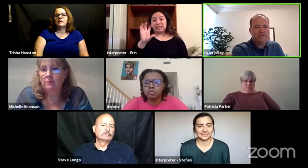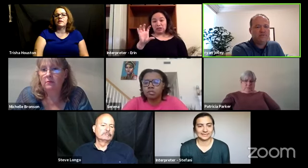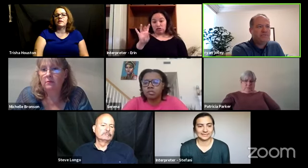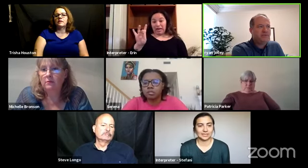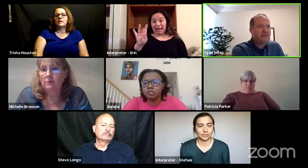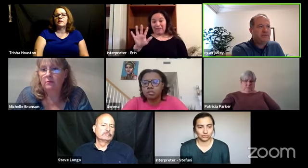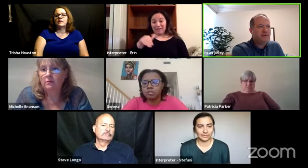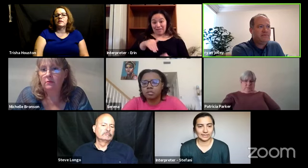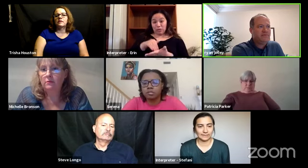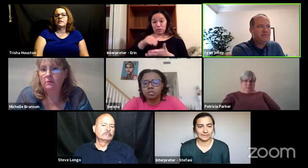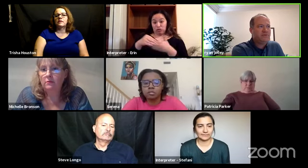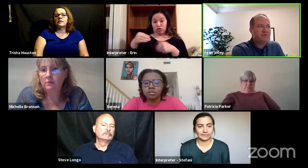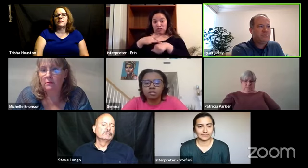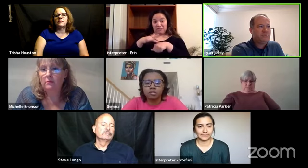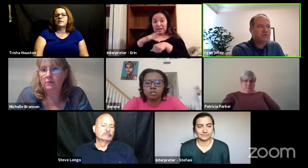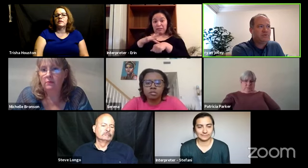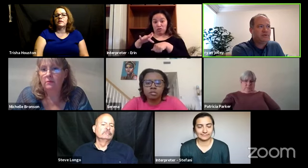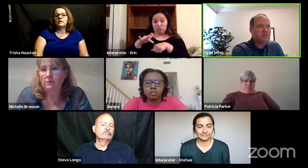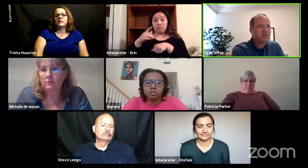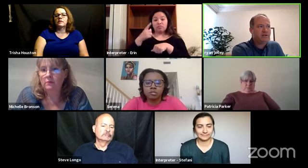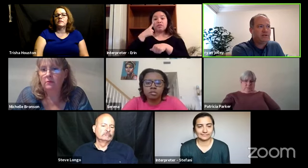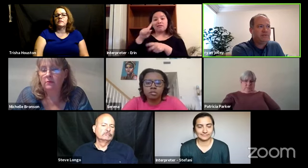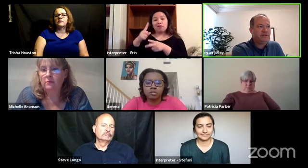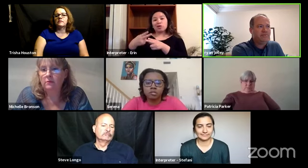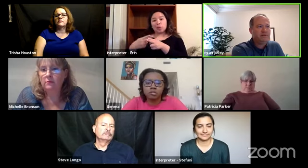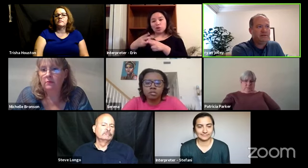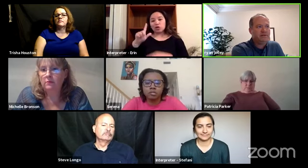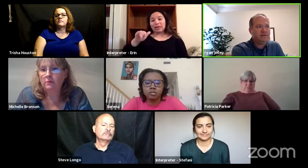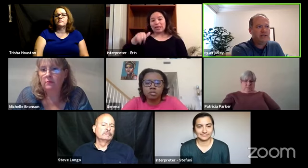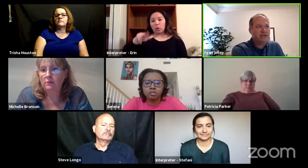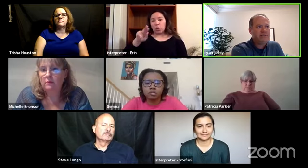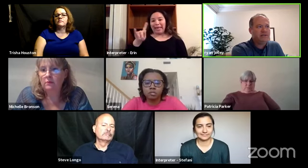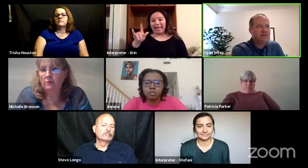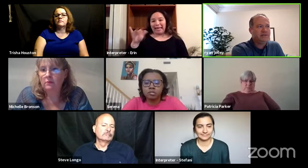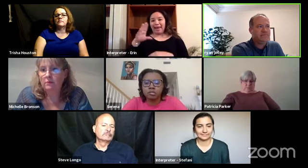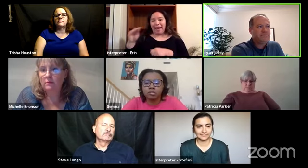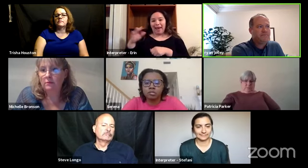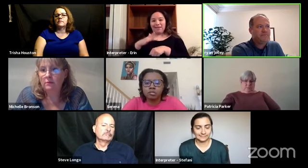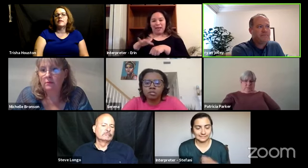available for short-term liquidity and availability to run the agency.